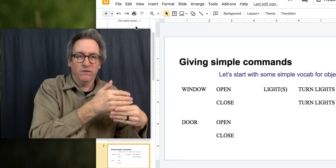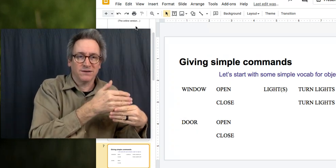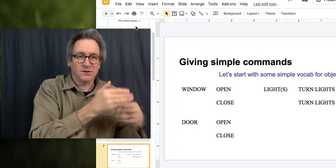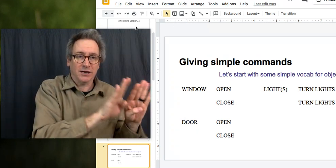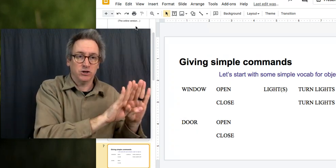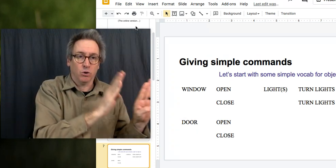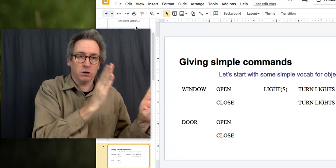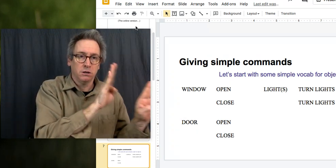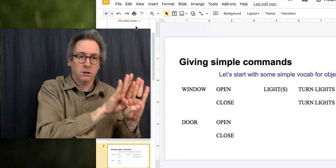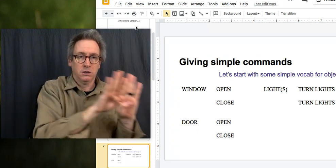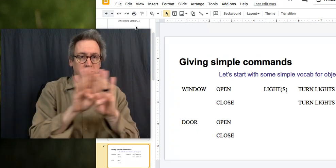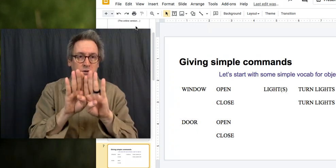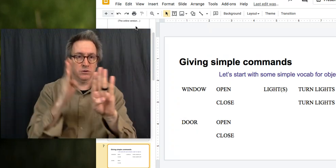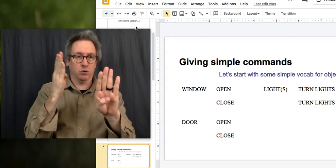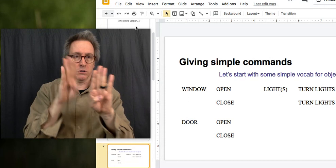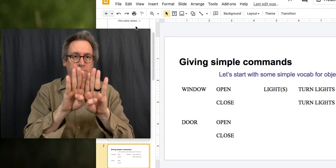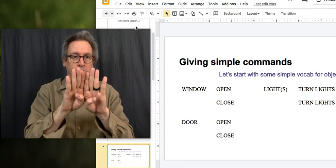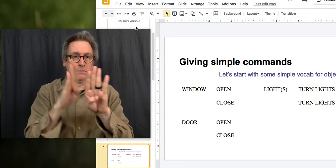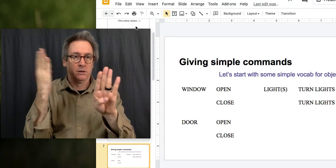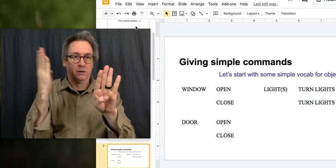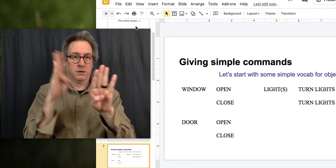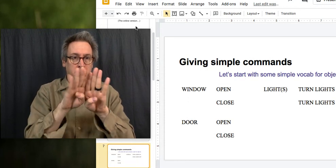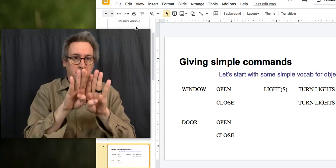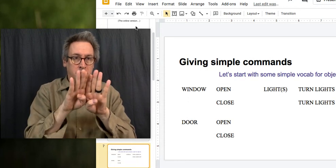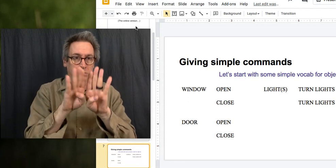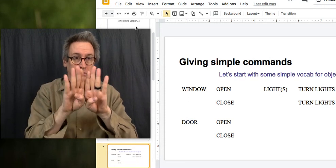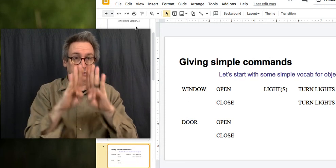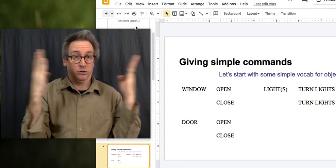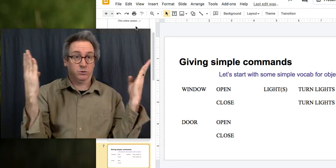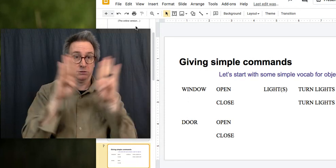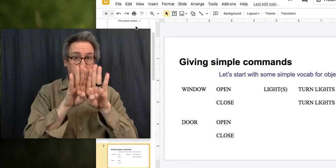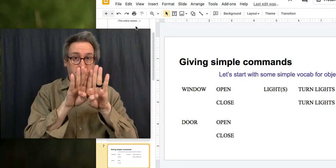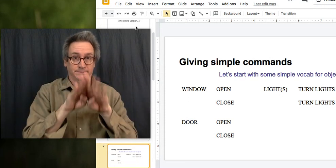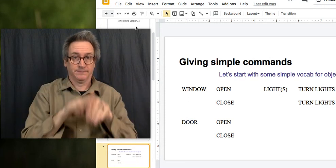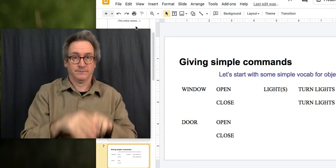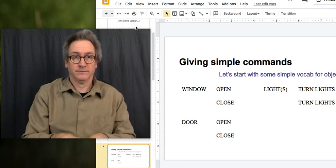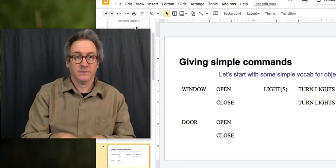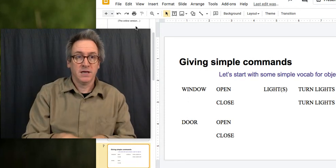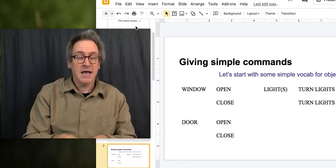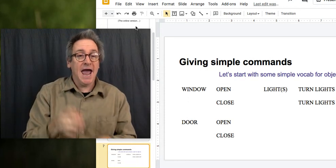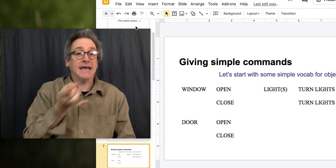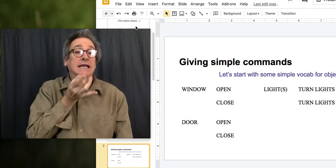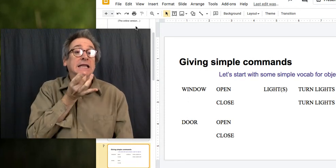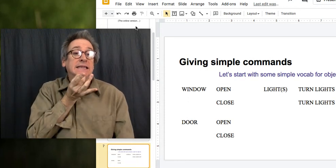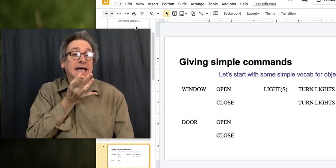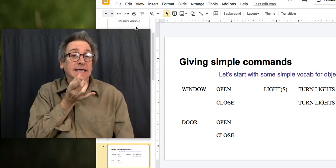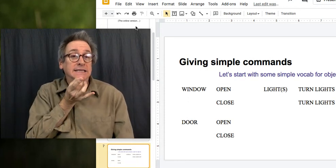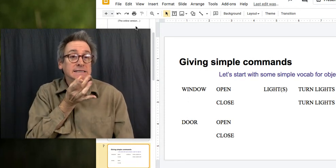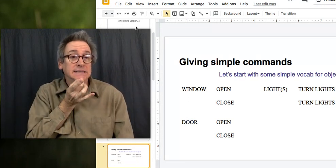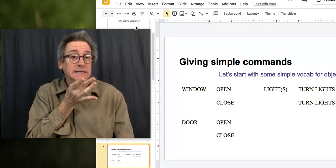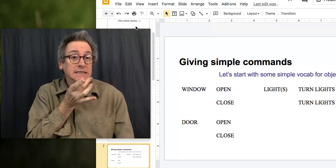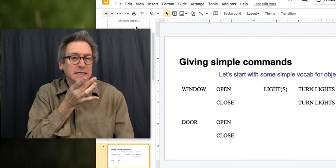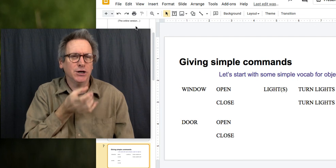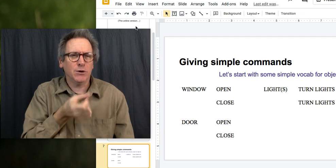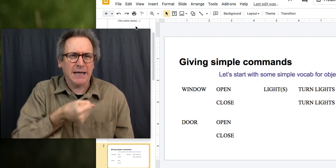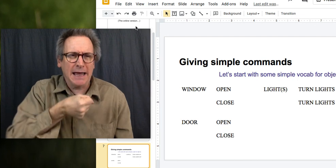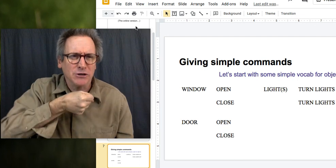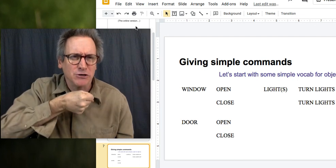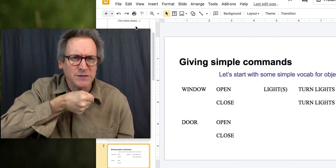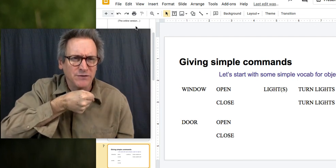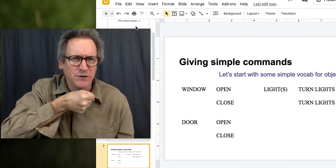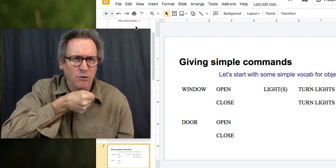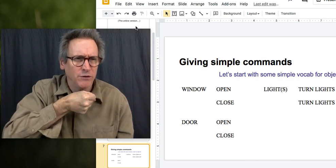We've also got a door, so door, double doors, and lights. On